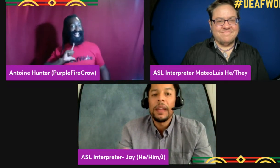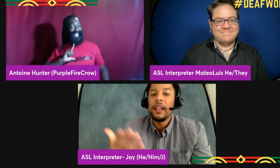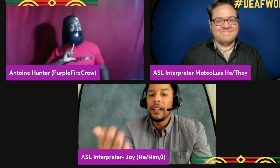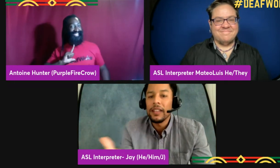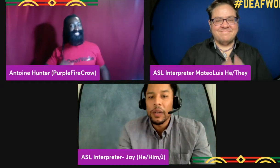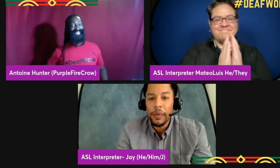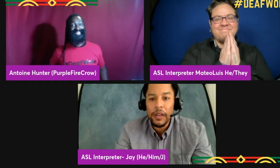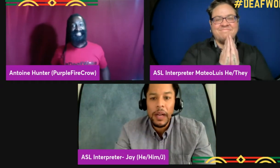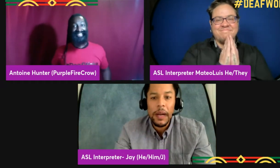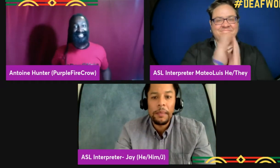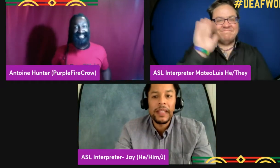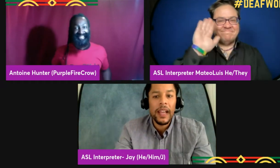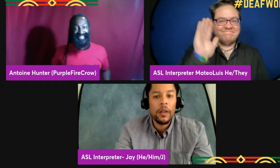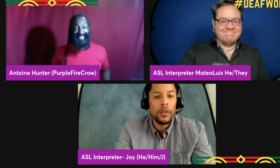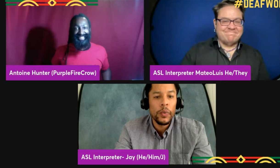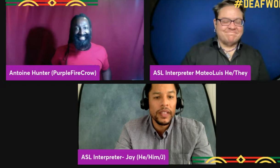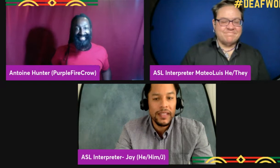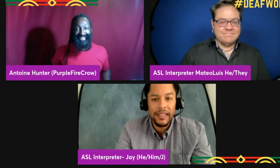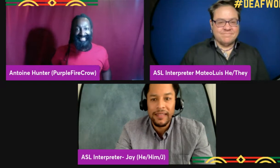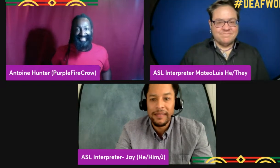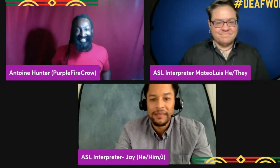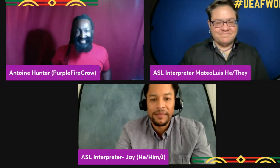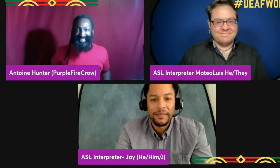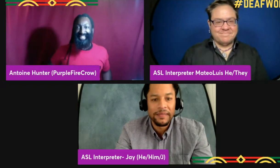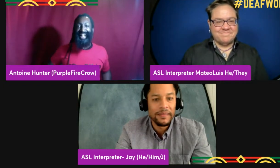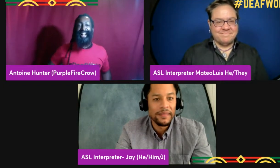And meet Interpreter Mateo Luis.